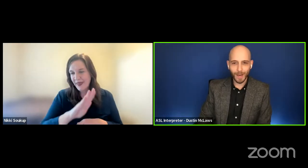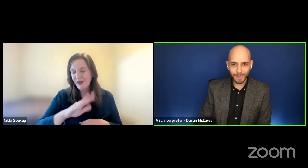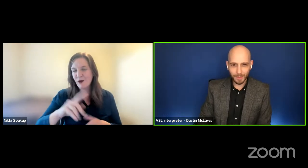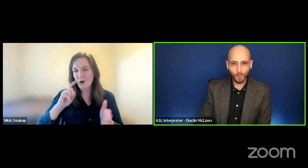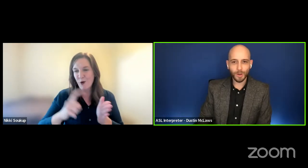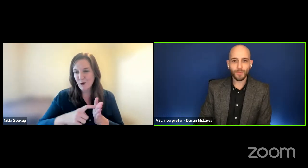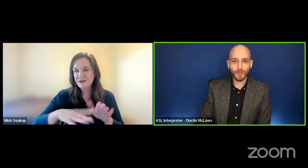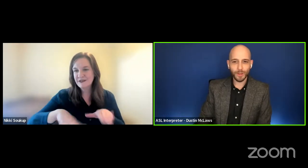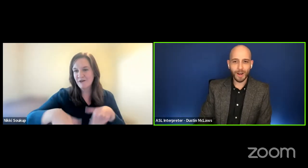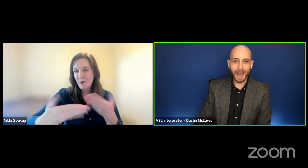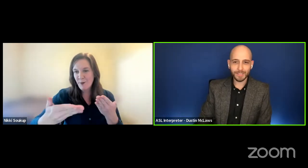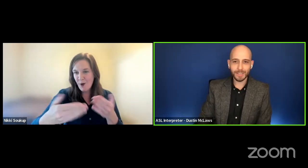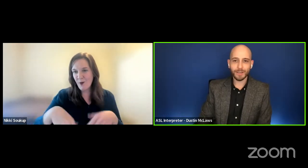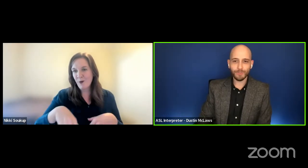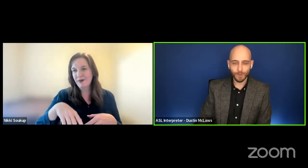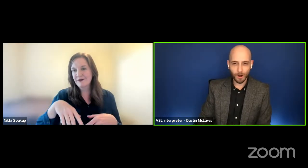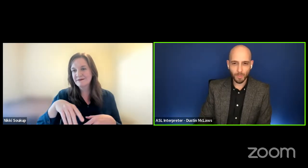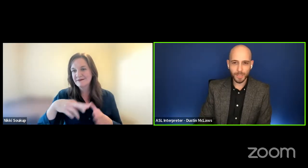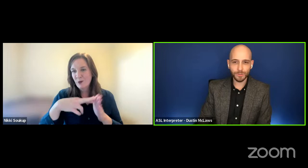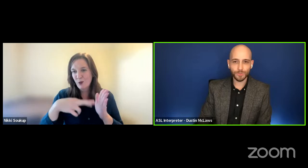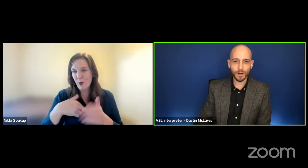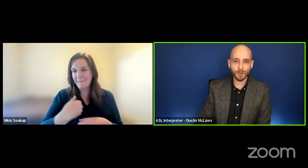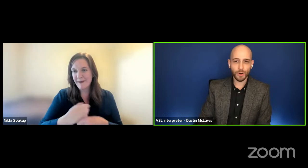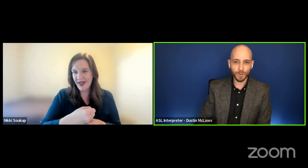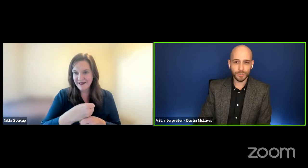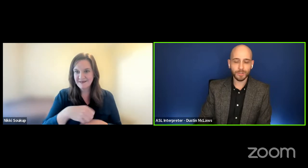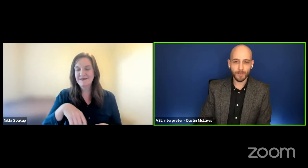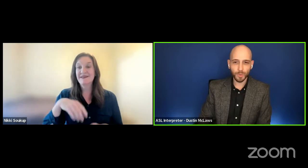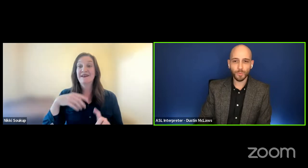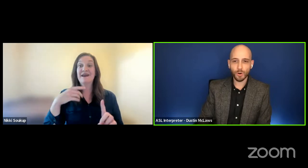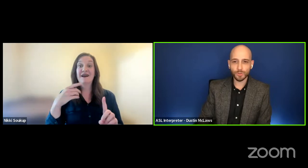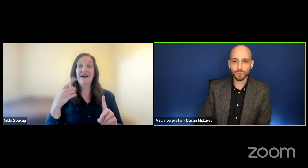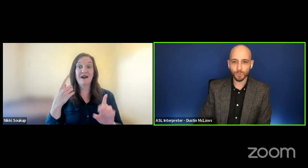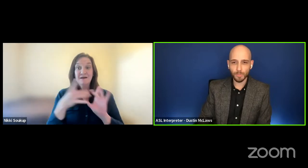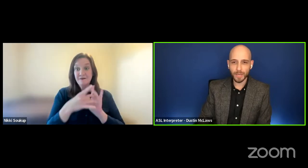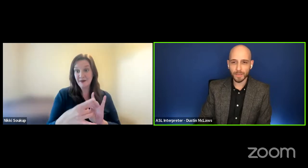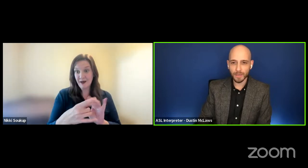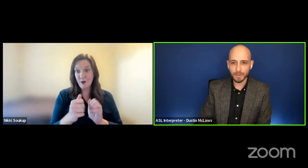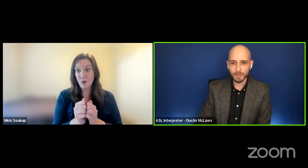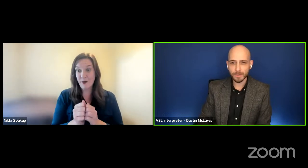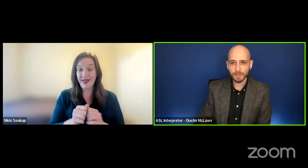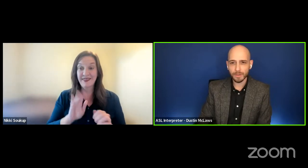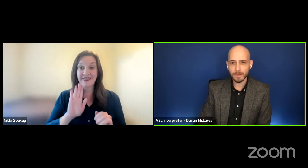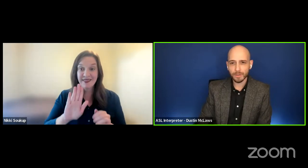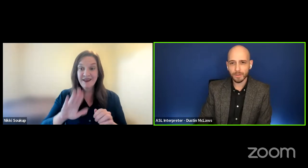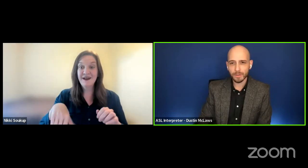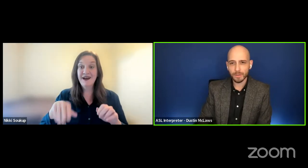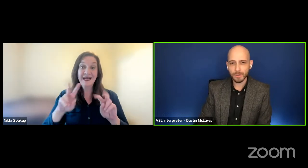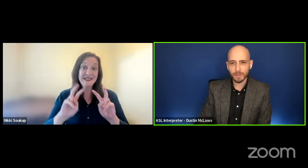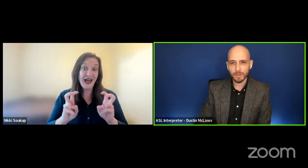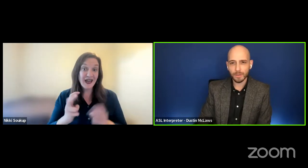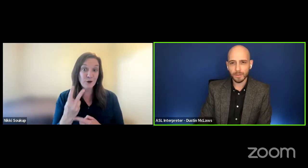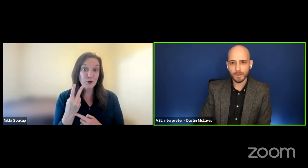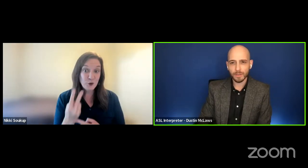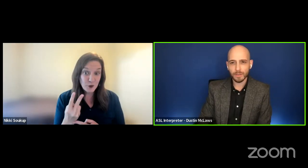They're finally at the point where they're asking for comments through their notice of proposed rulemaking.